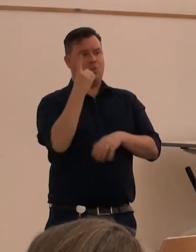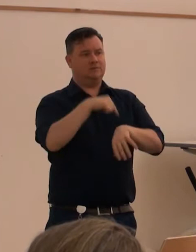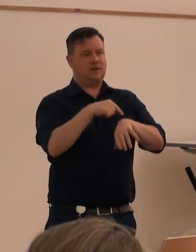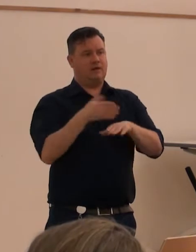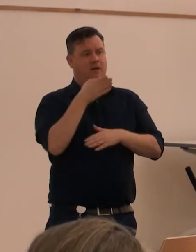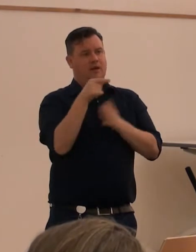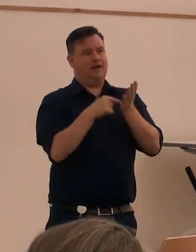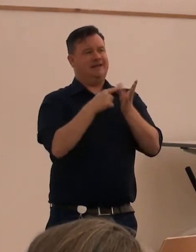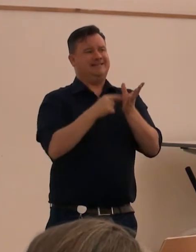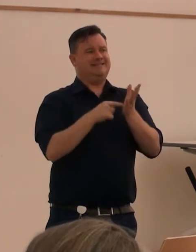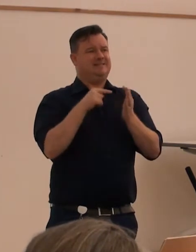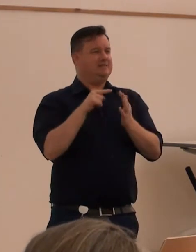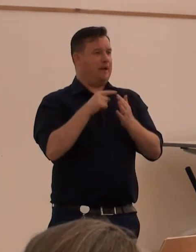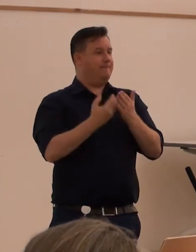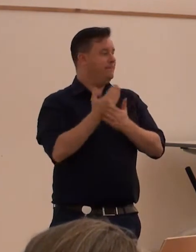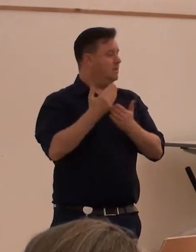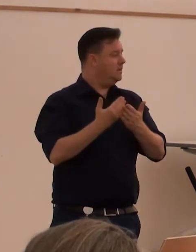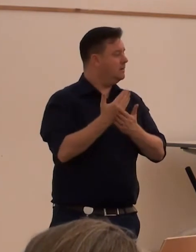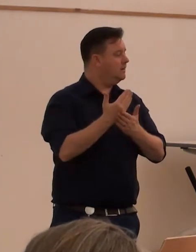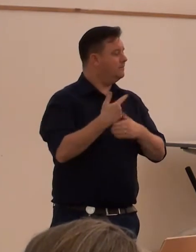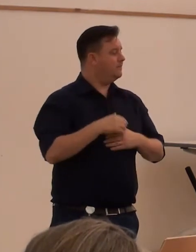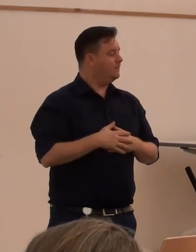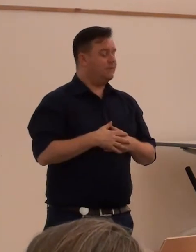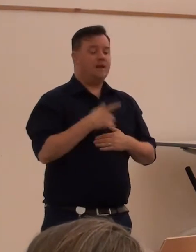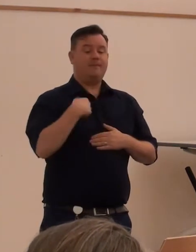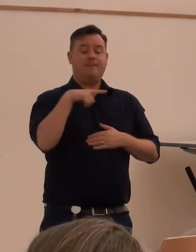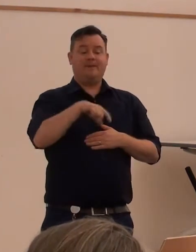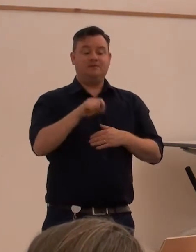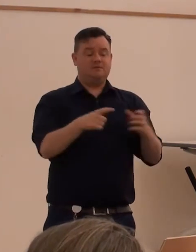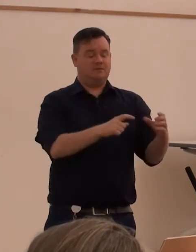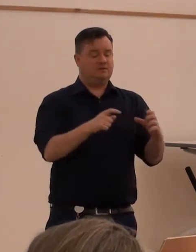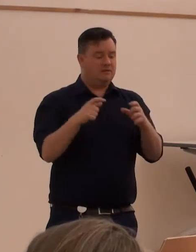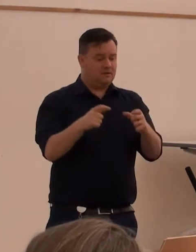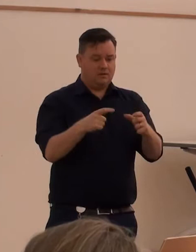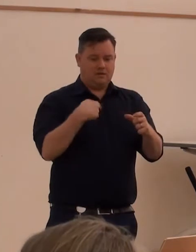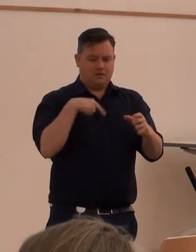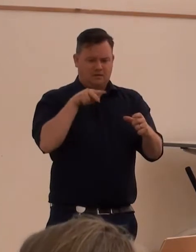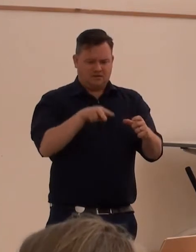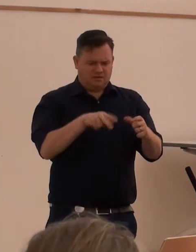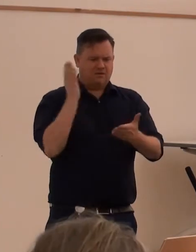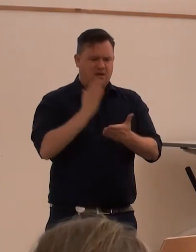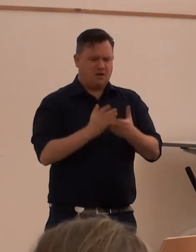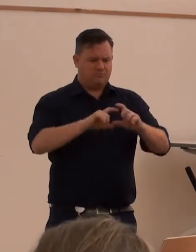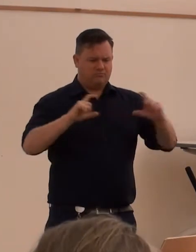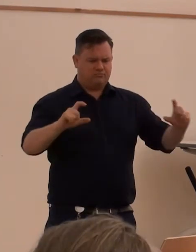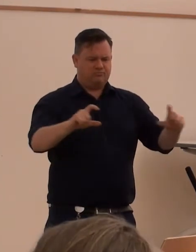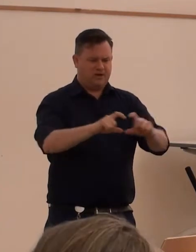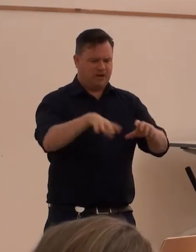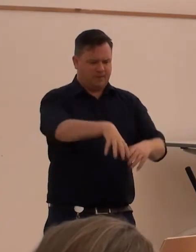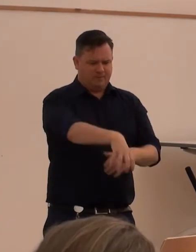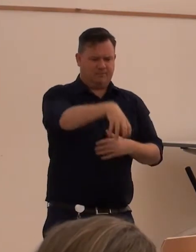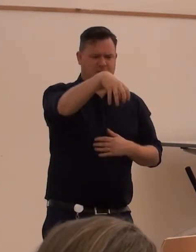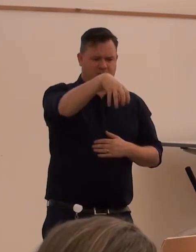somebody picked up a car on Grace and Grace had a look at it, couldn't believe whether there were bricks or not, but whether it was lifted